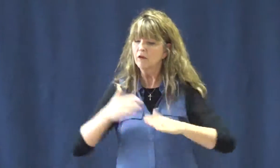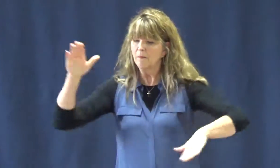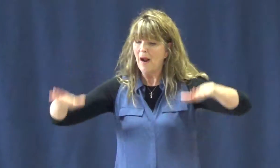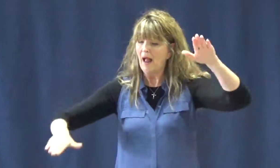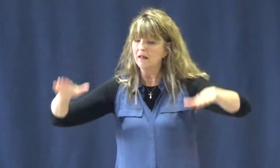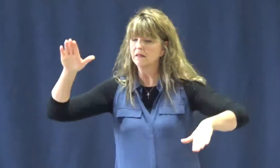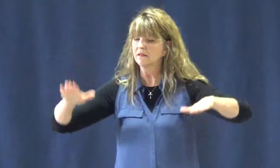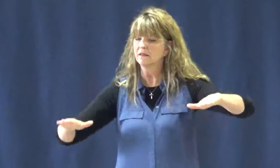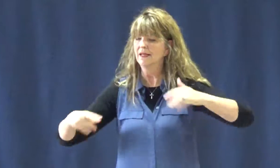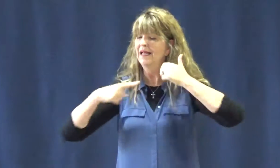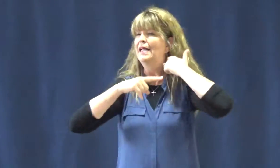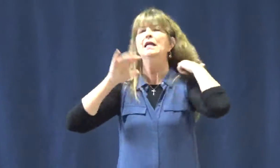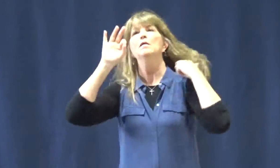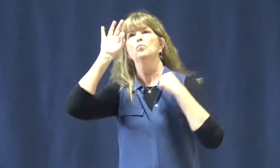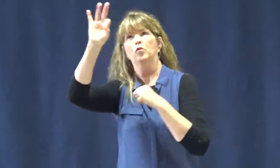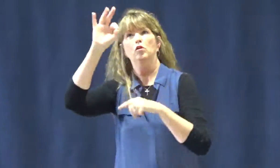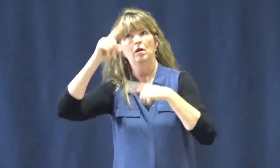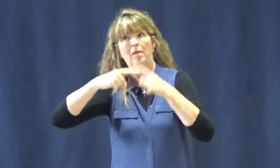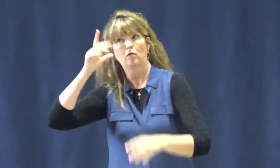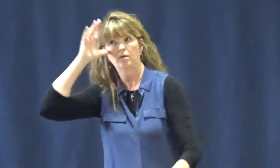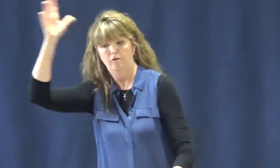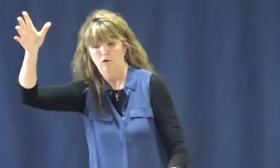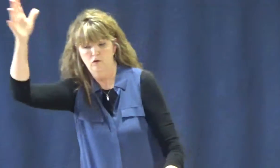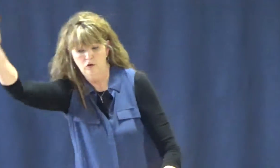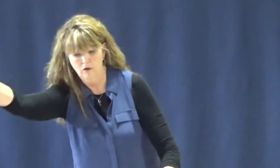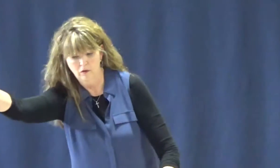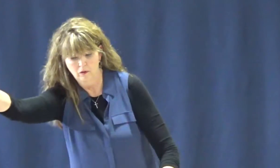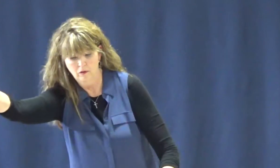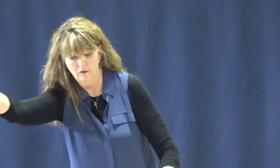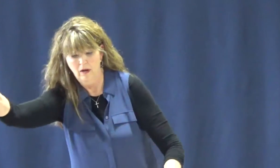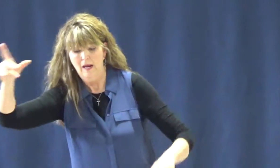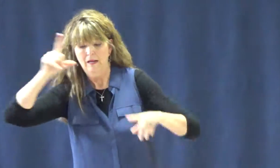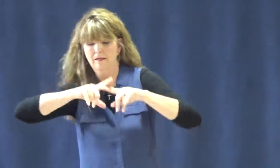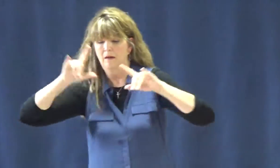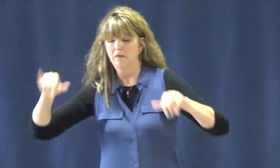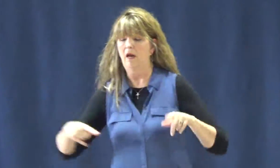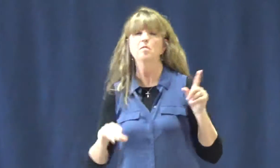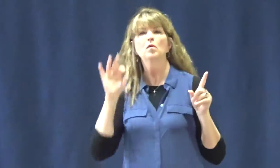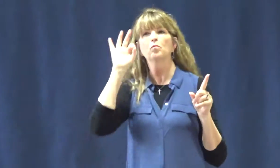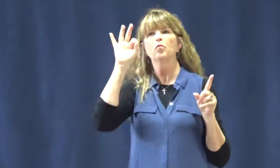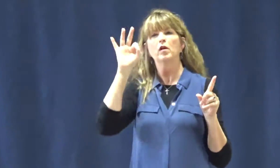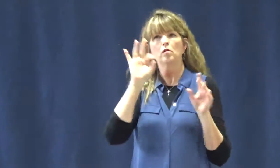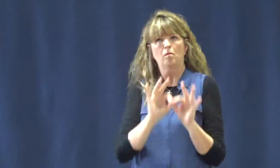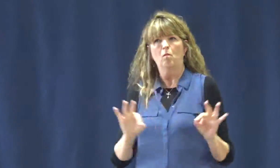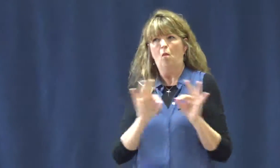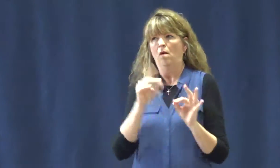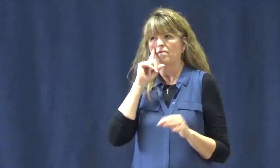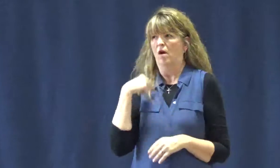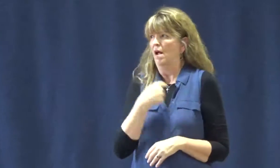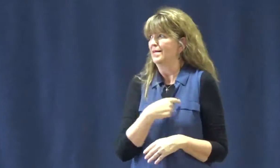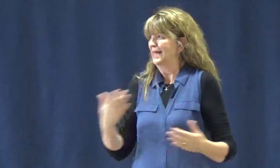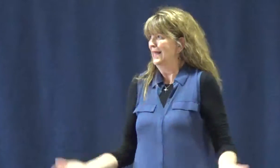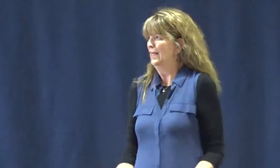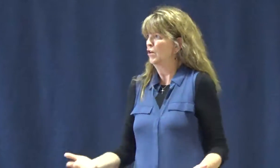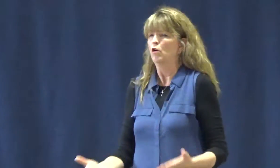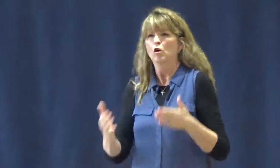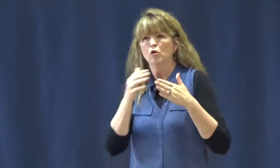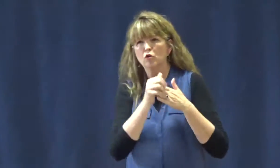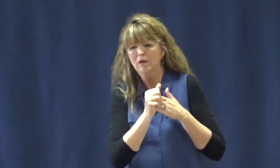Jesus taught, the lesson that he taught, Jesus had good balance. He preached about the